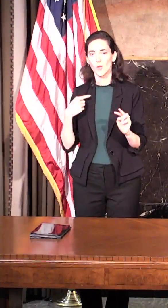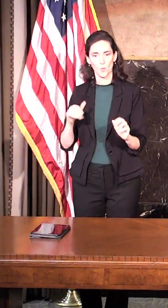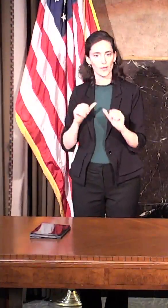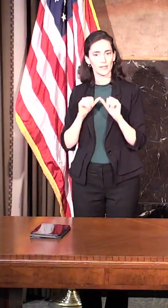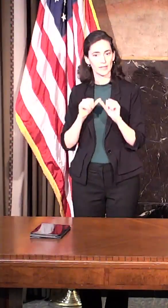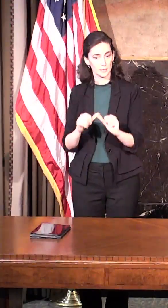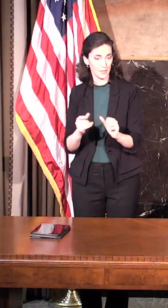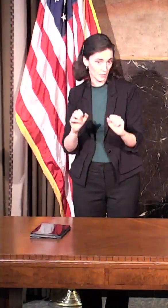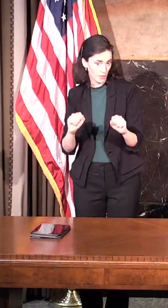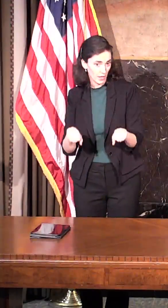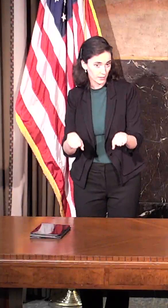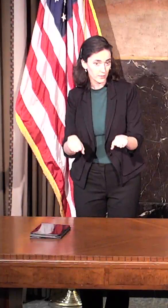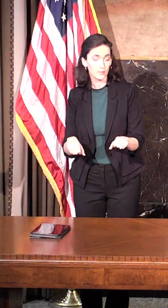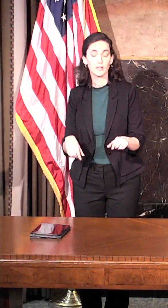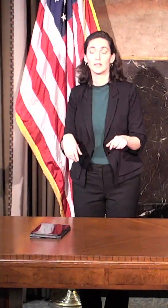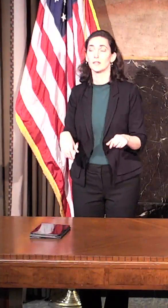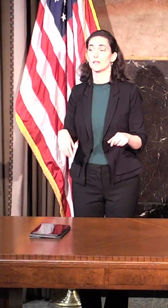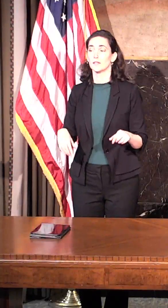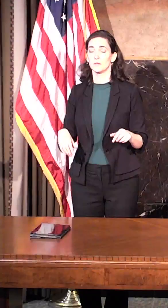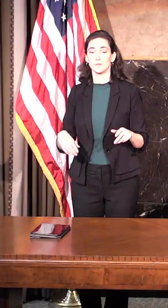are able, over time, to